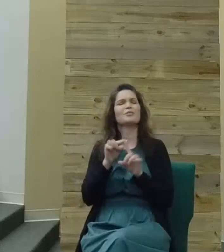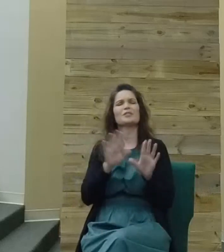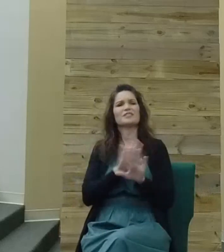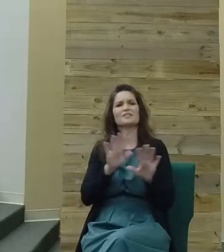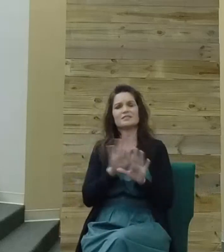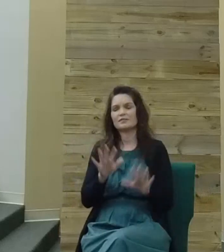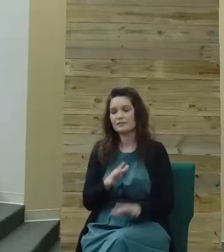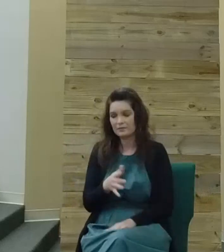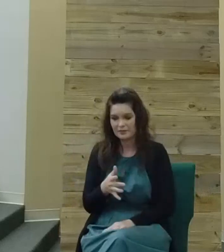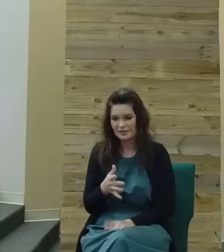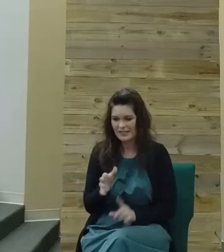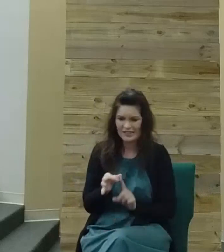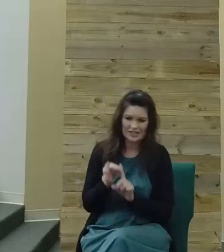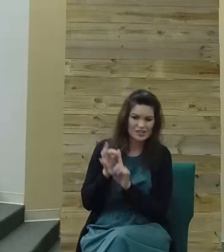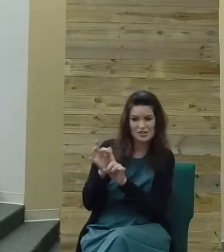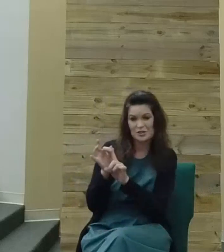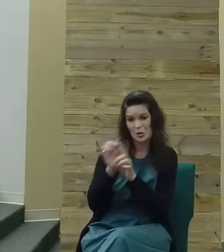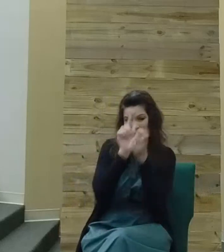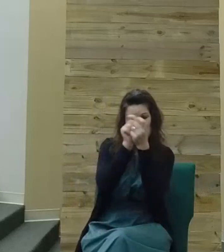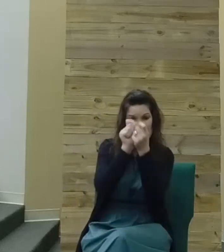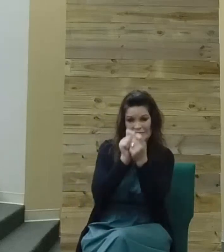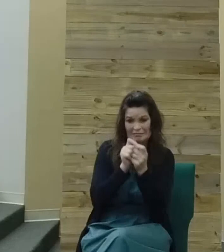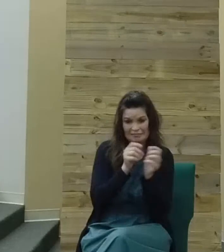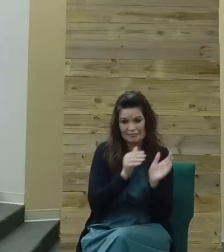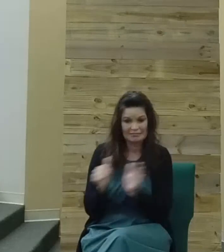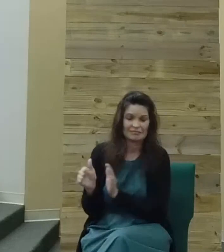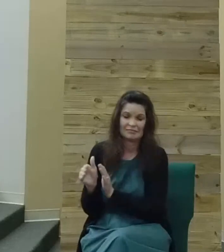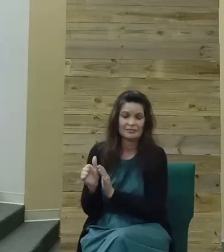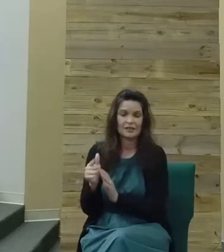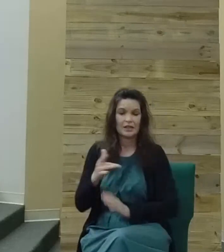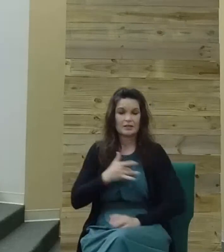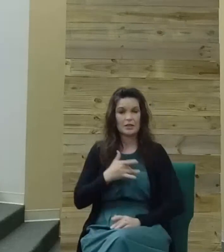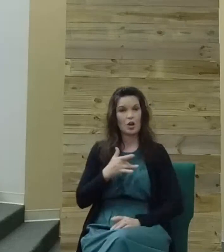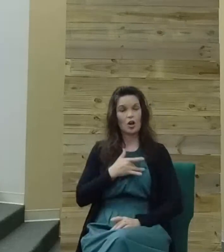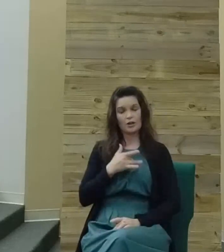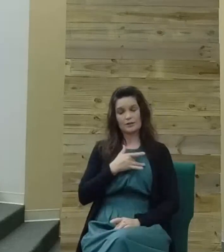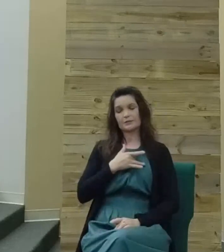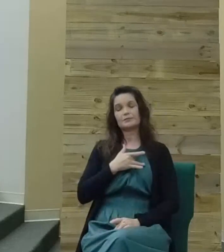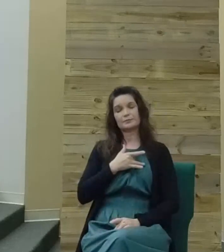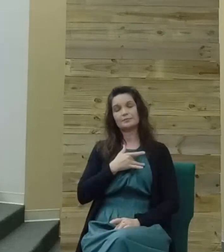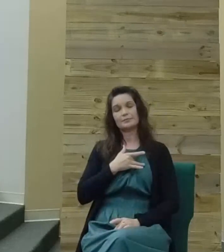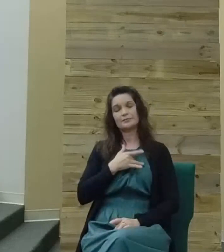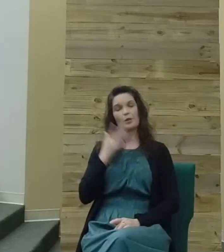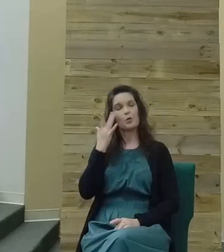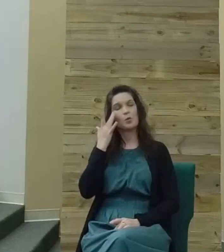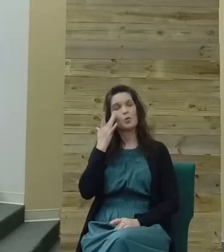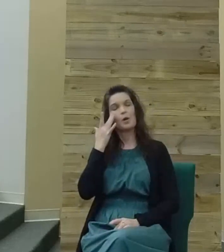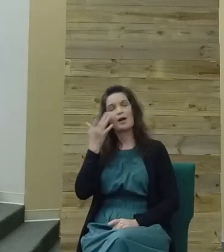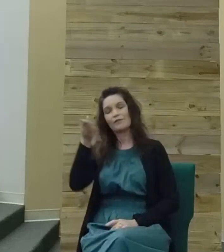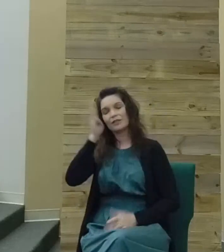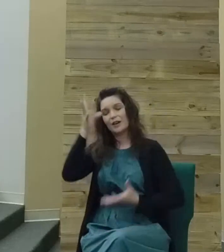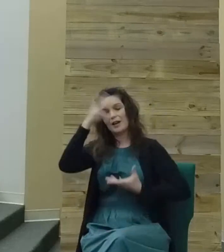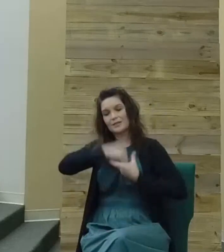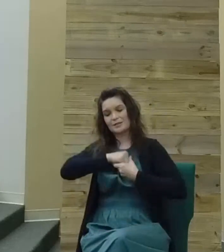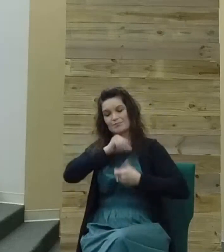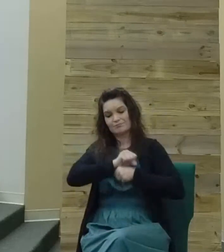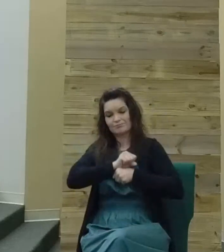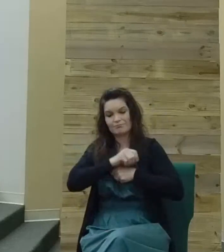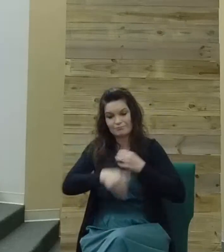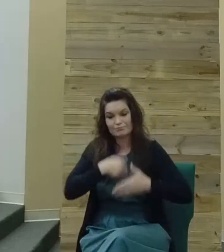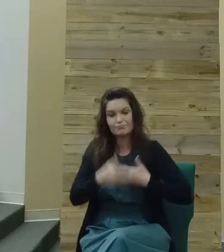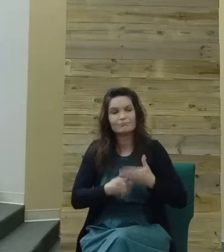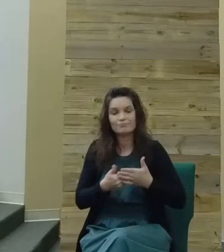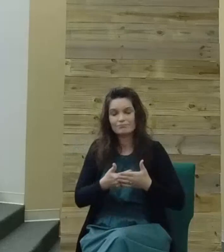words. It's not a certain way that you say it. It's the posture of your heart because of the work that God has done in your heart.